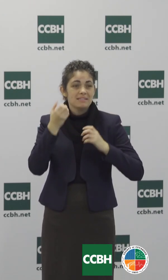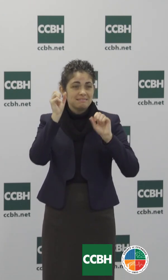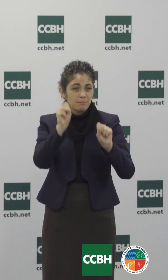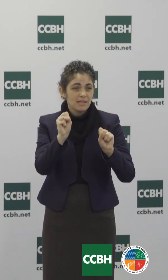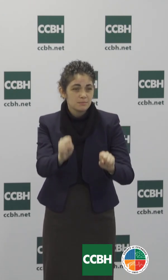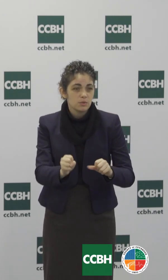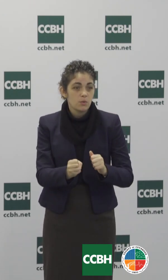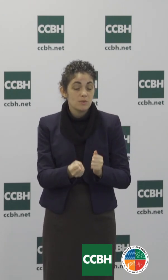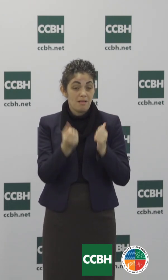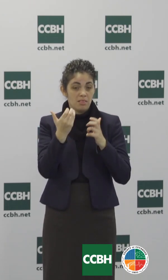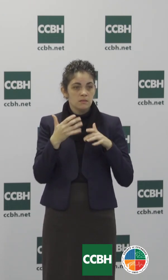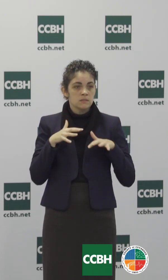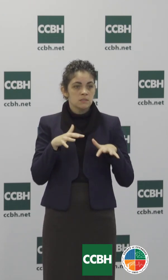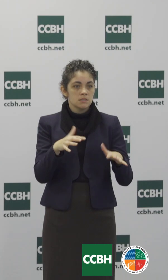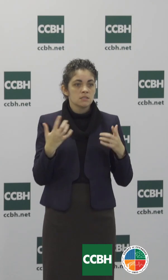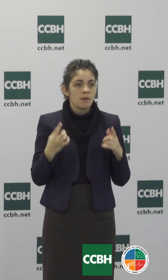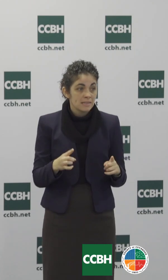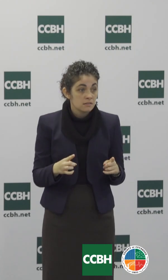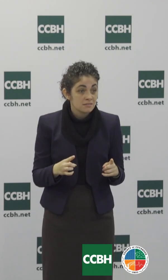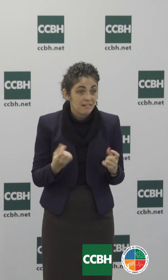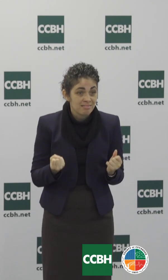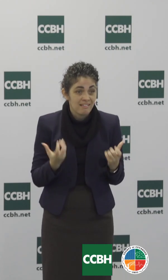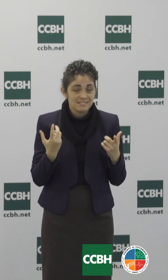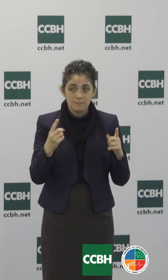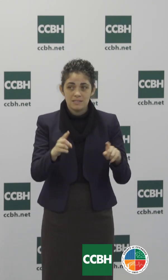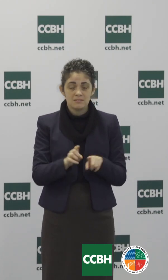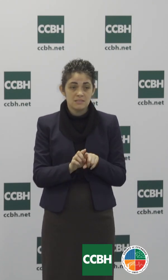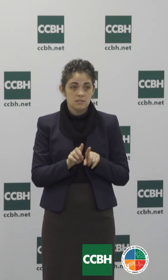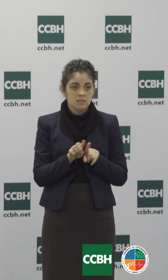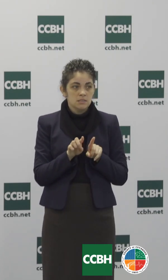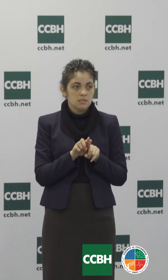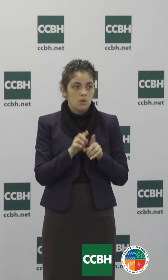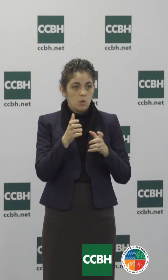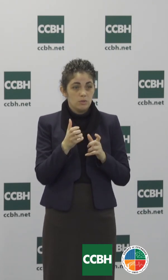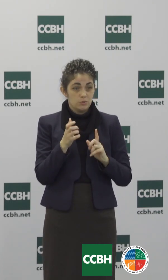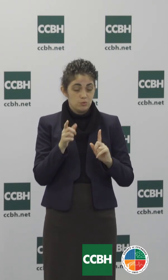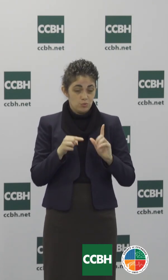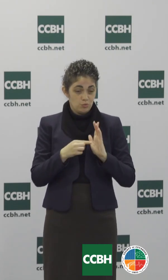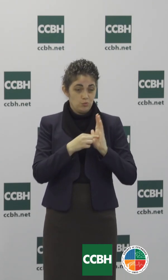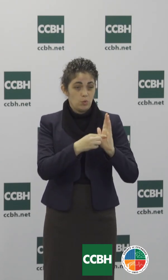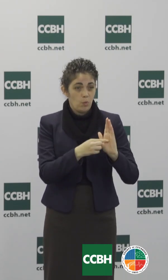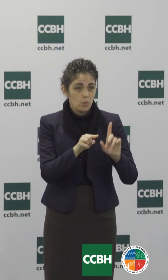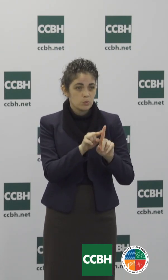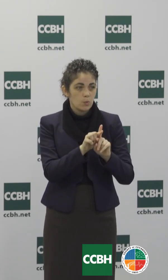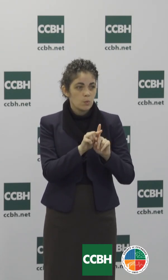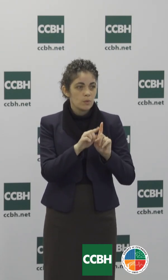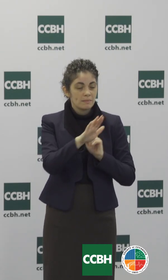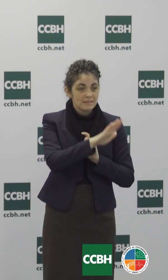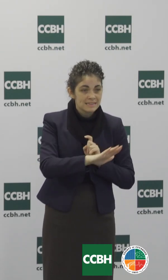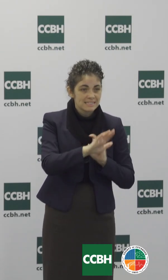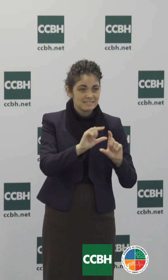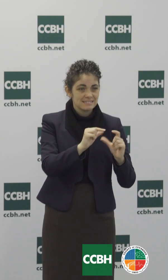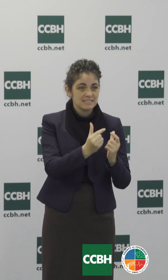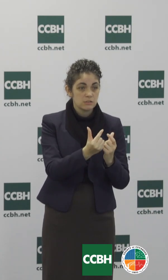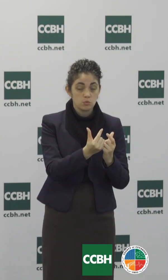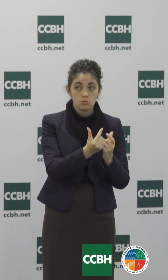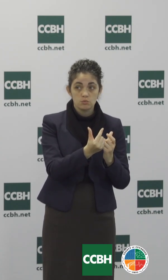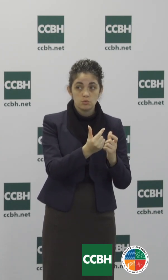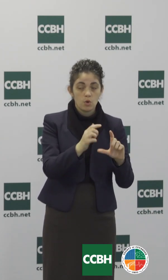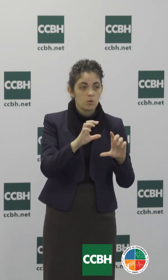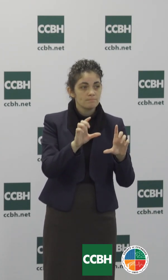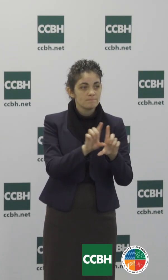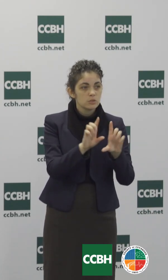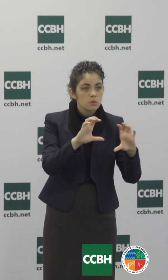situation where there's a lot of anxiety. And I also would like to point out too, in these facilities and in other places